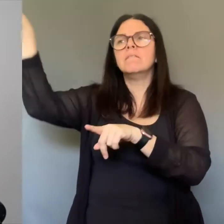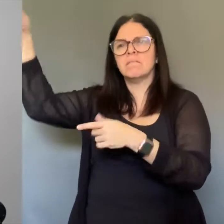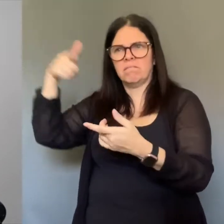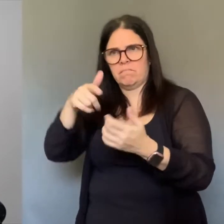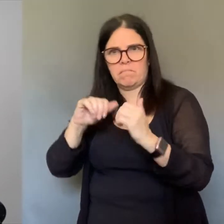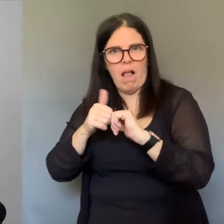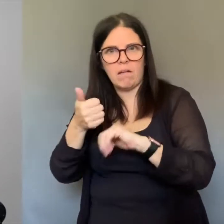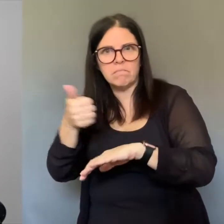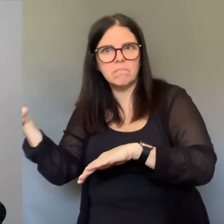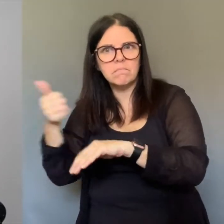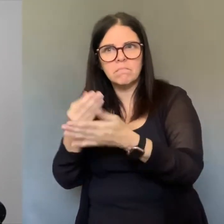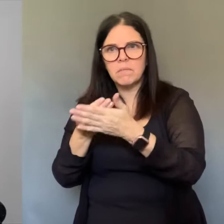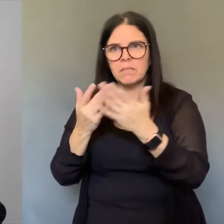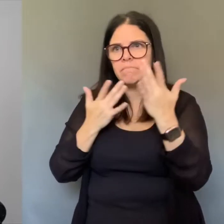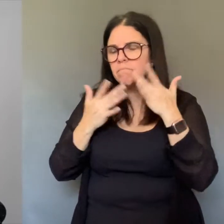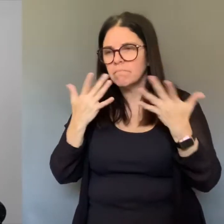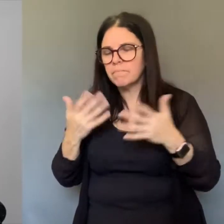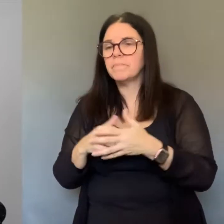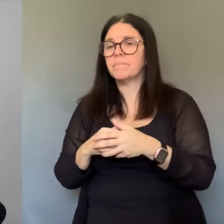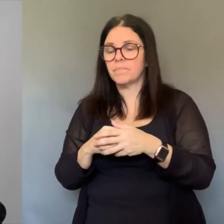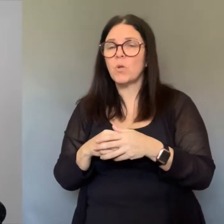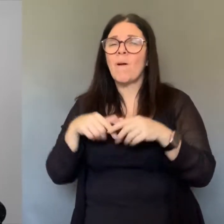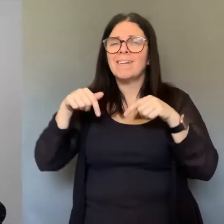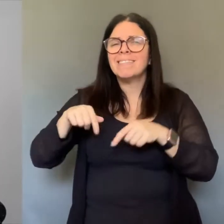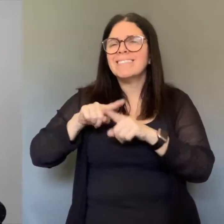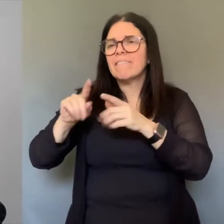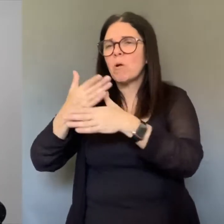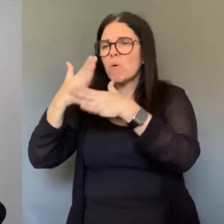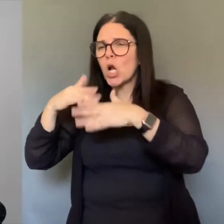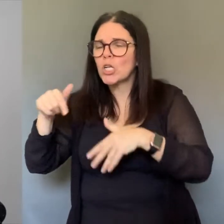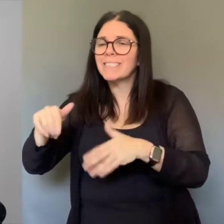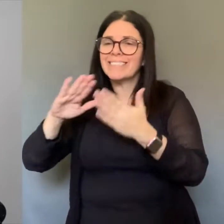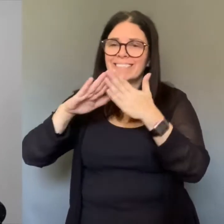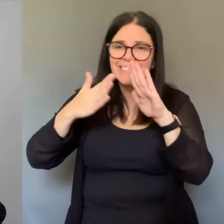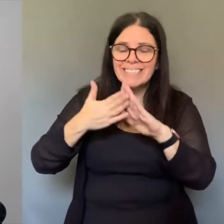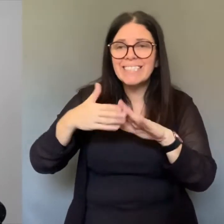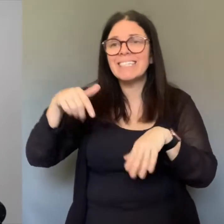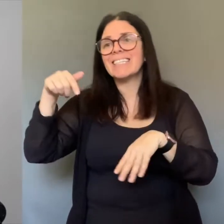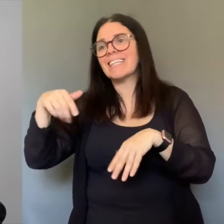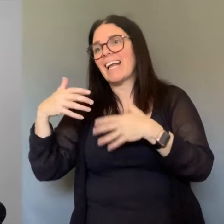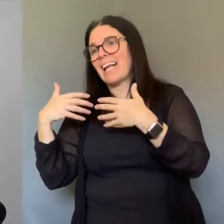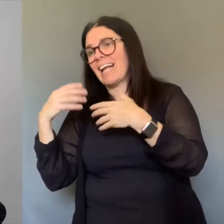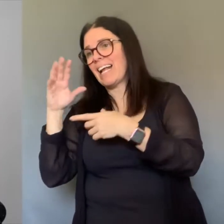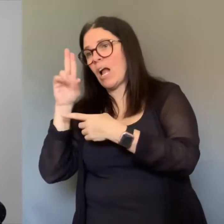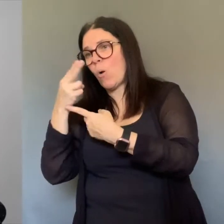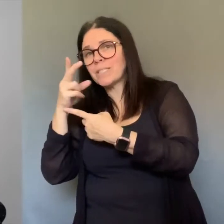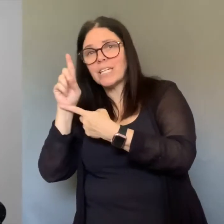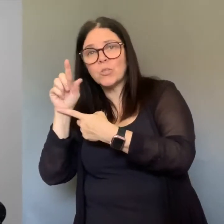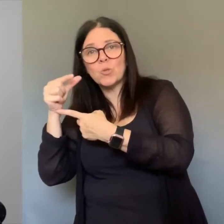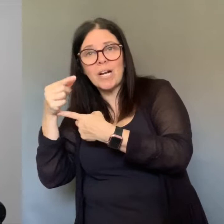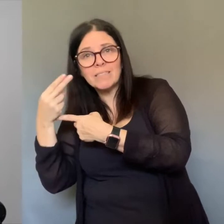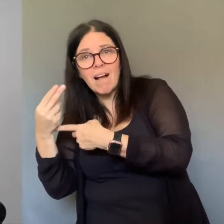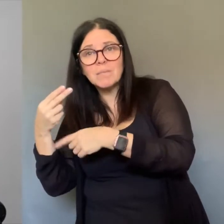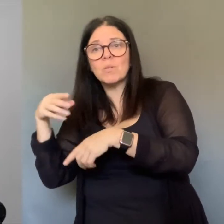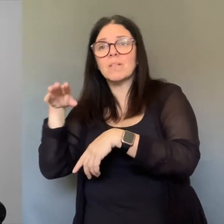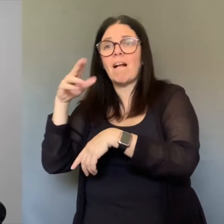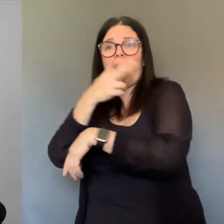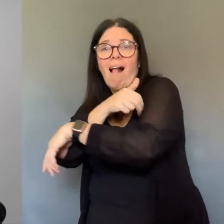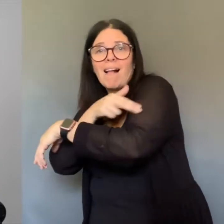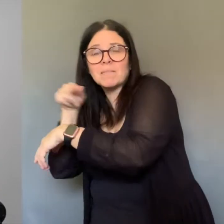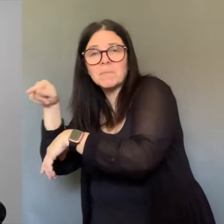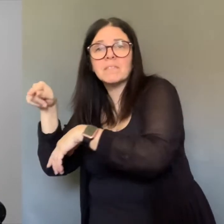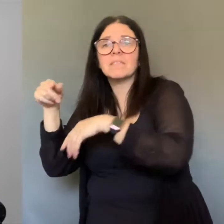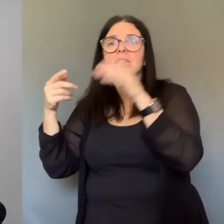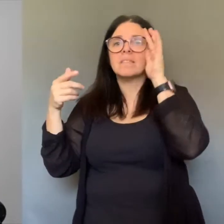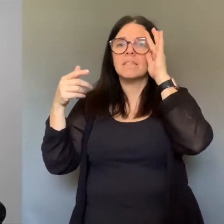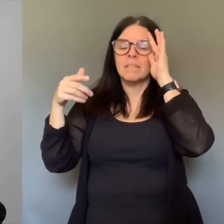these individuals. With the additional support of EMS, Windsor Regional Hospital, Hotel Du Grace Healthcare, Erie Shores Healthcare,